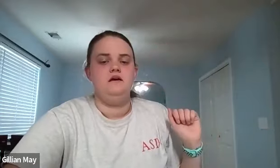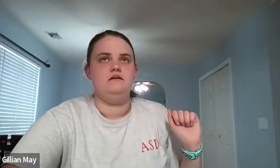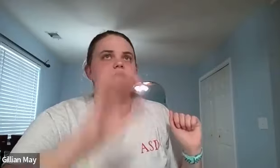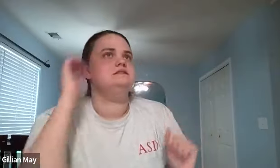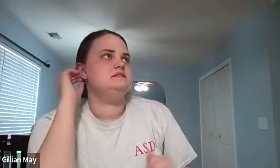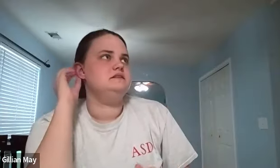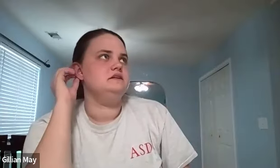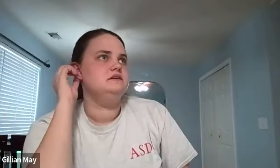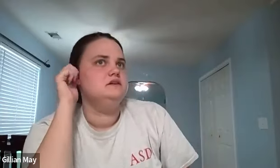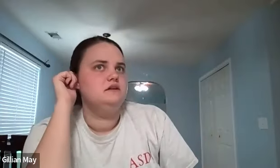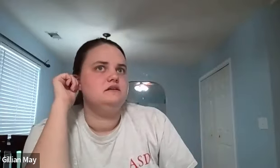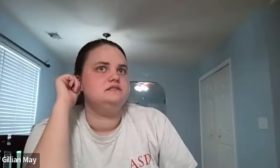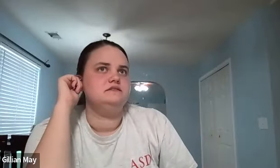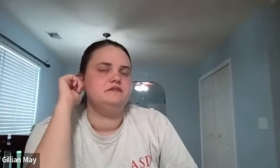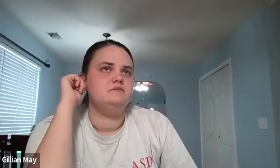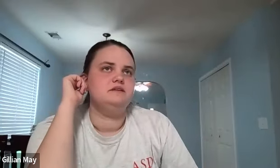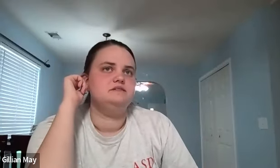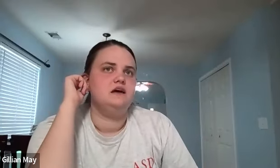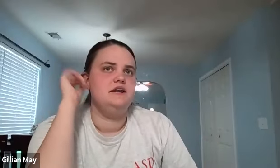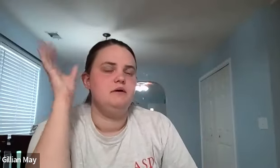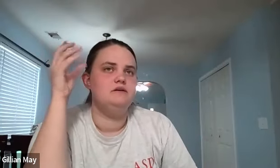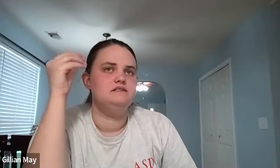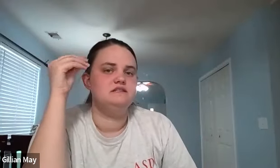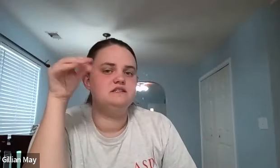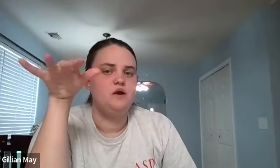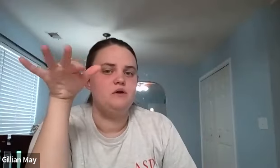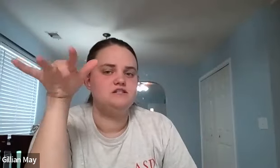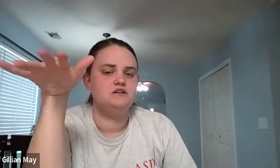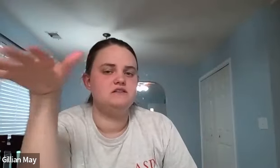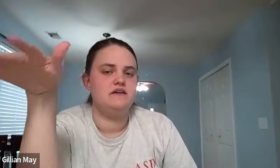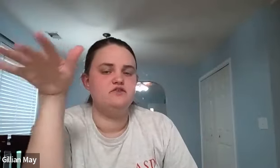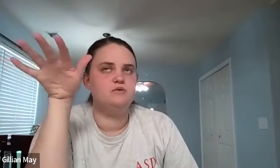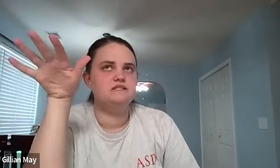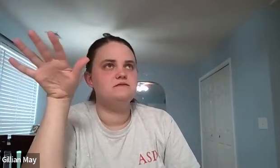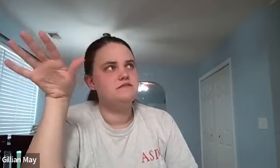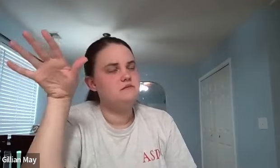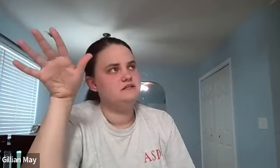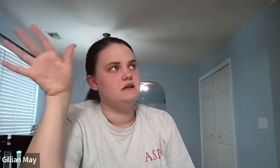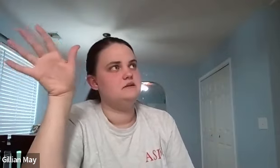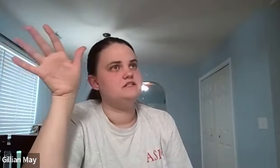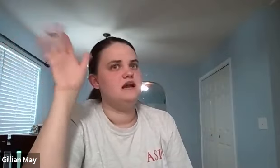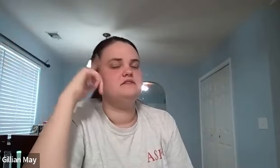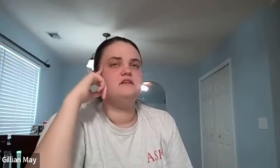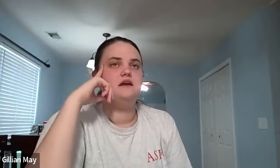right, let's see. Let's see, families. I know this is the part where I start to like, there's always different family dynamics. So you have to think.